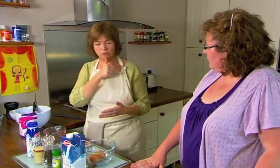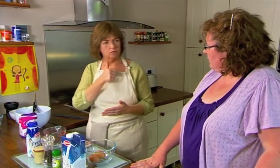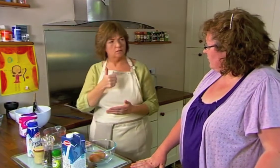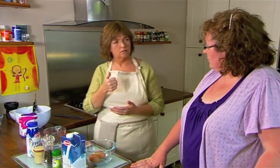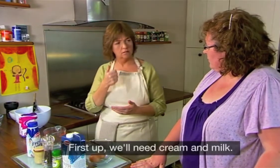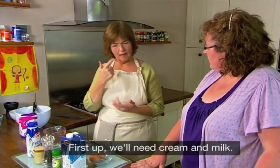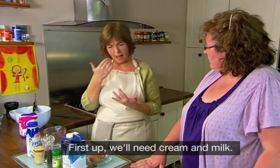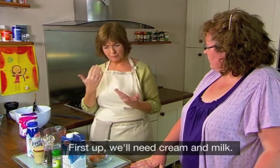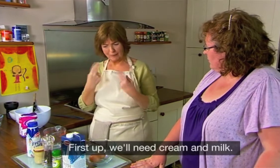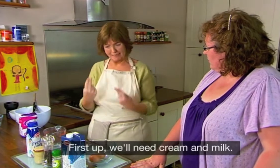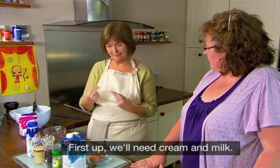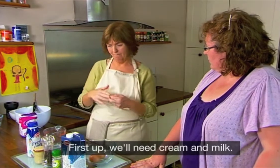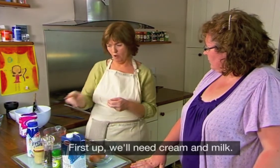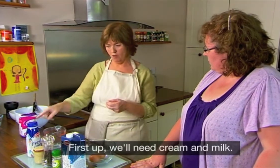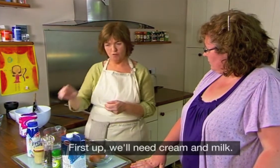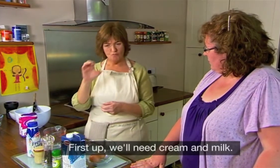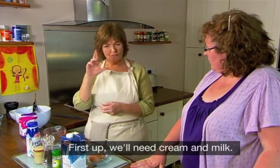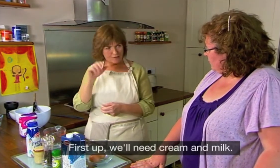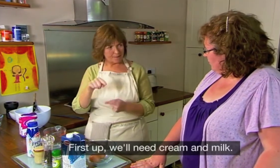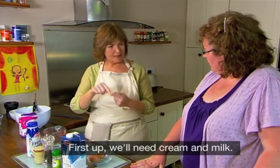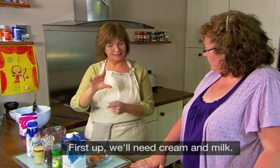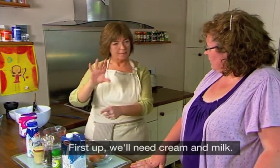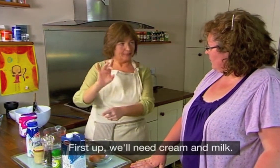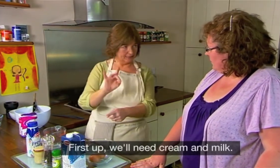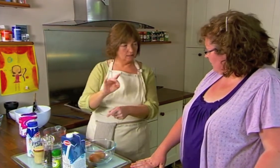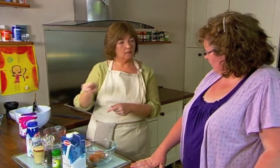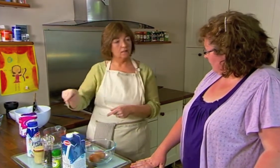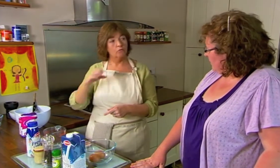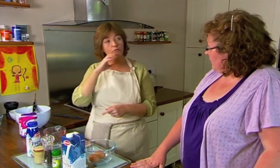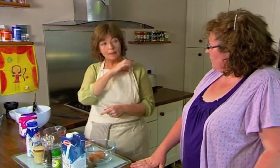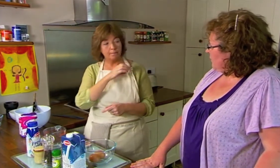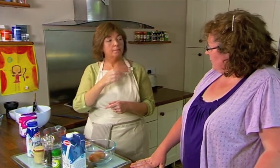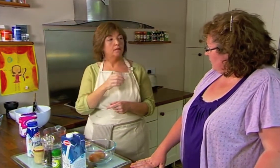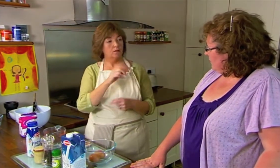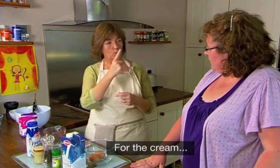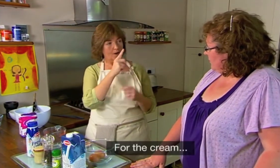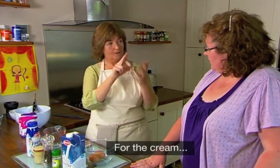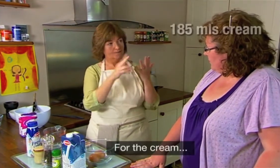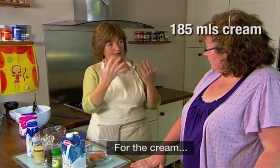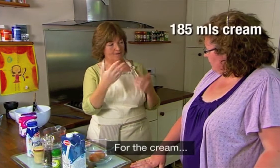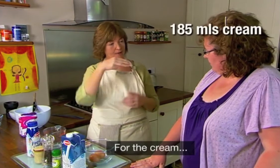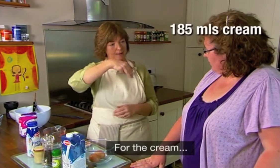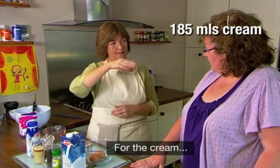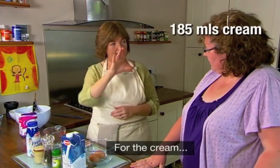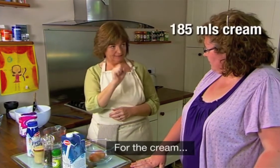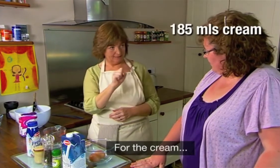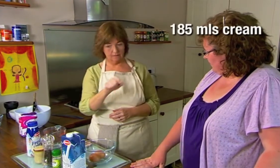Now, first up, we'll need cream and milk. For the cream, we